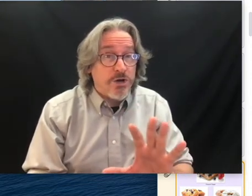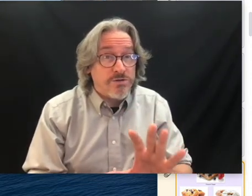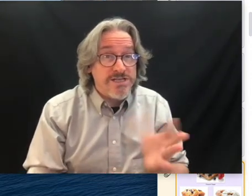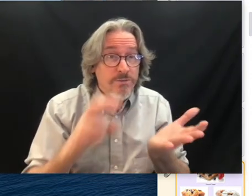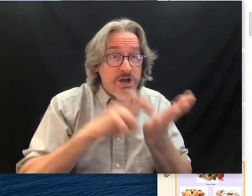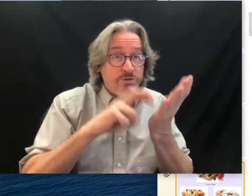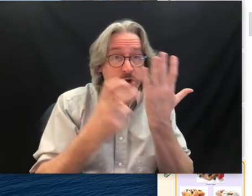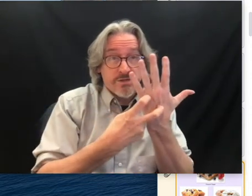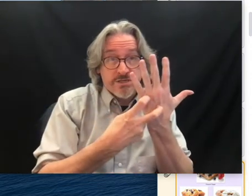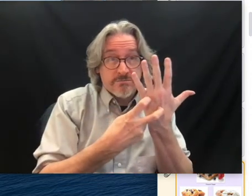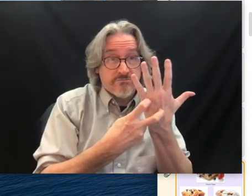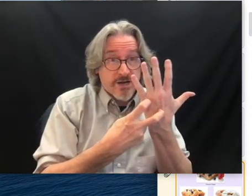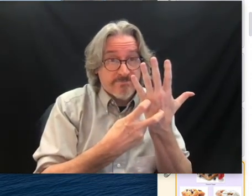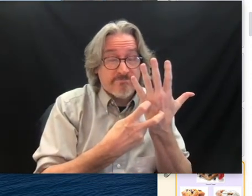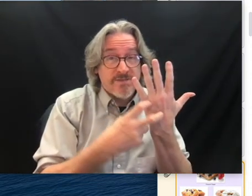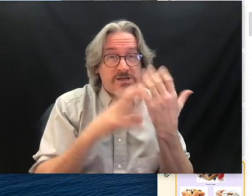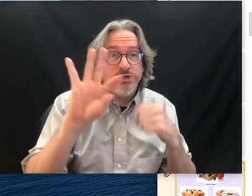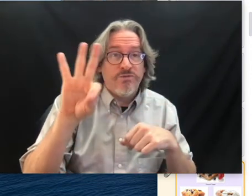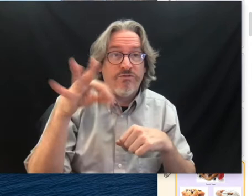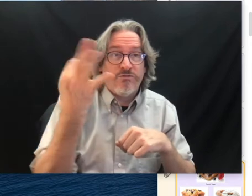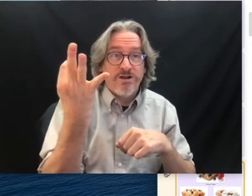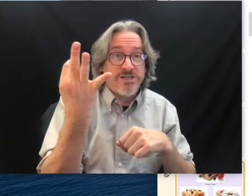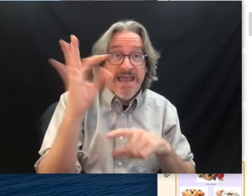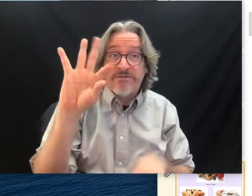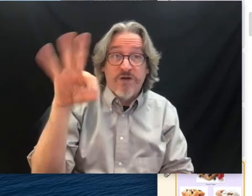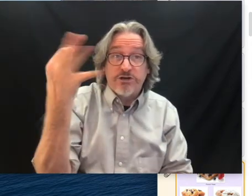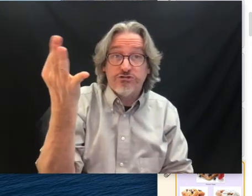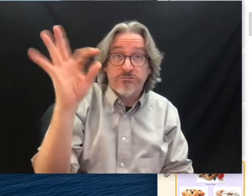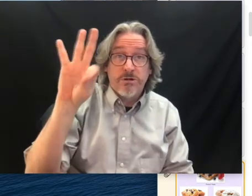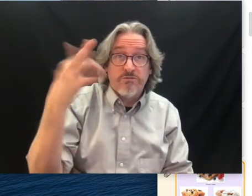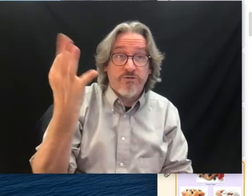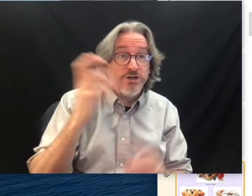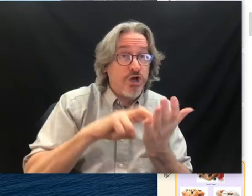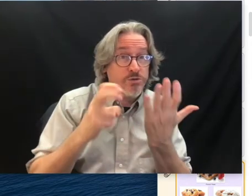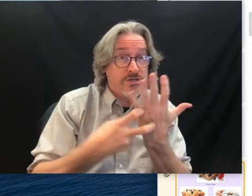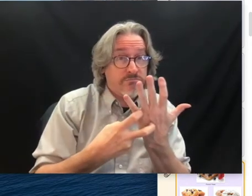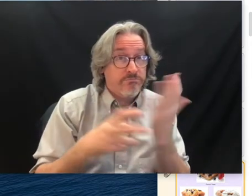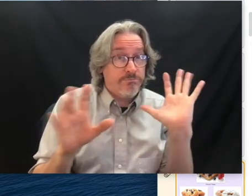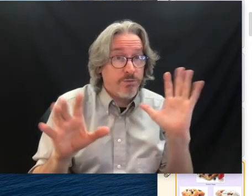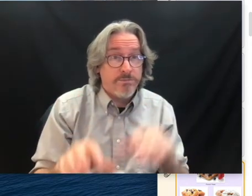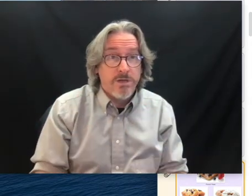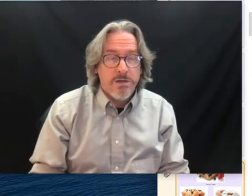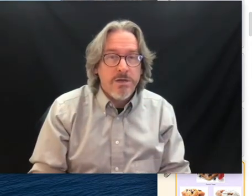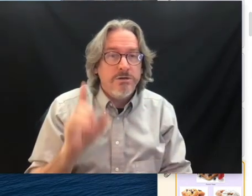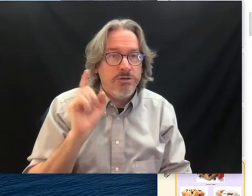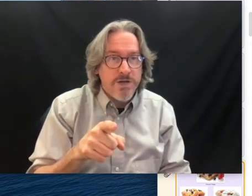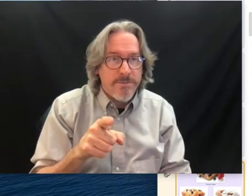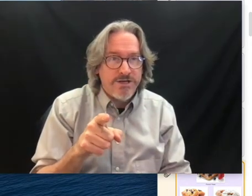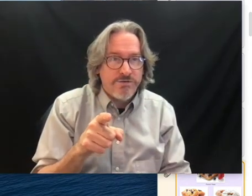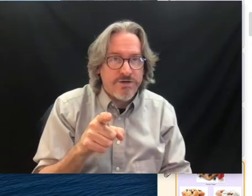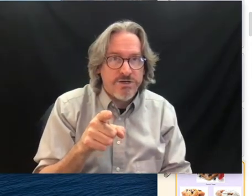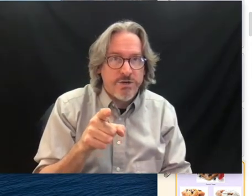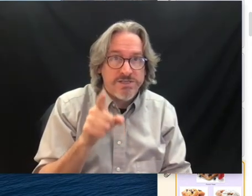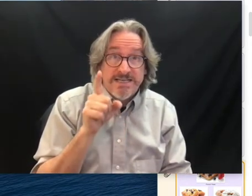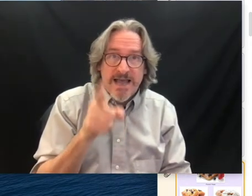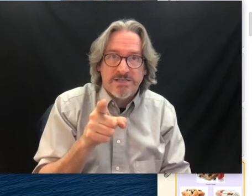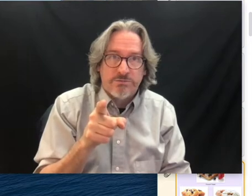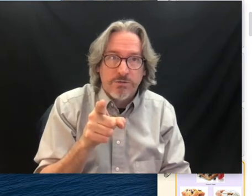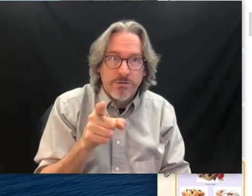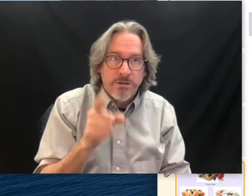French toast. Now we know toast, right? So just add French toast. Do not mention French